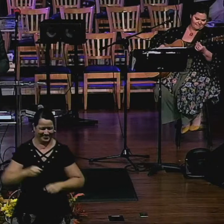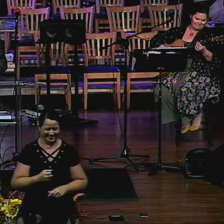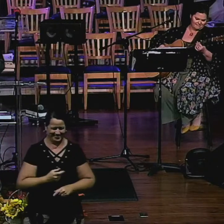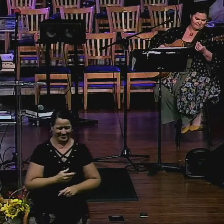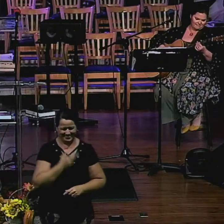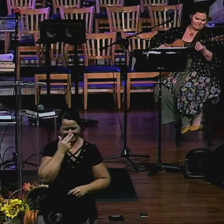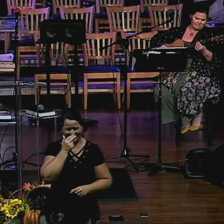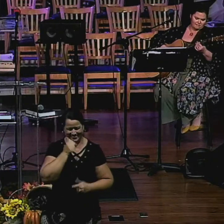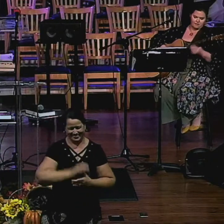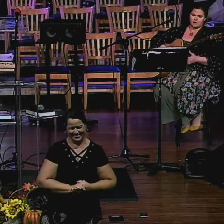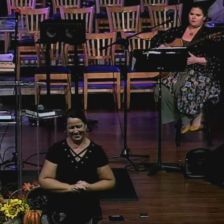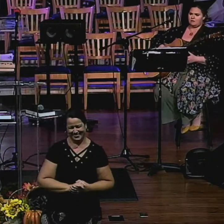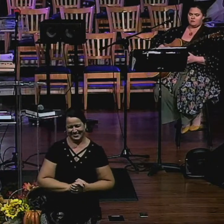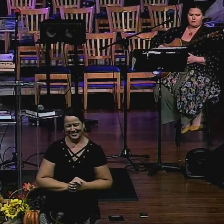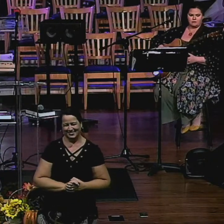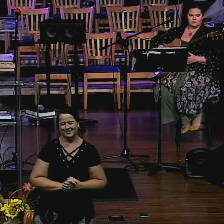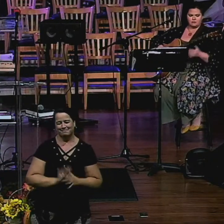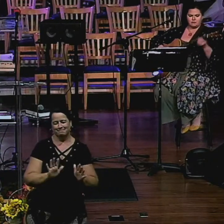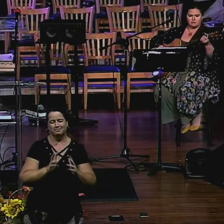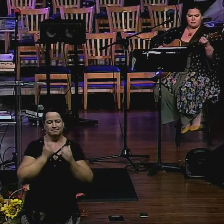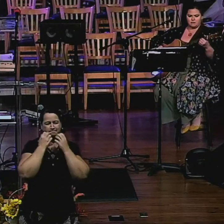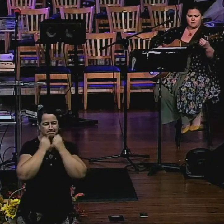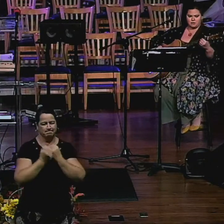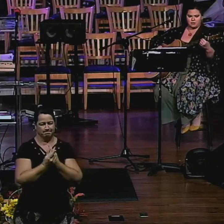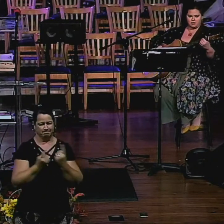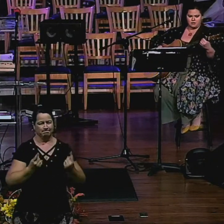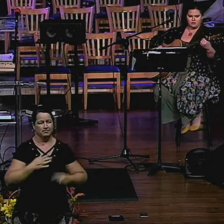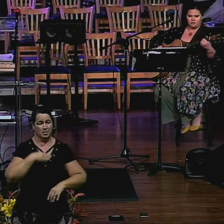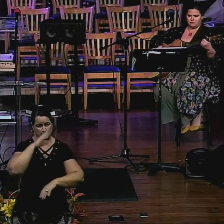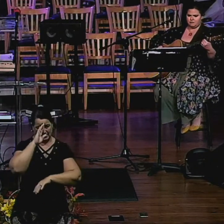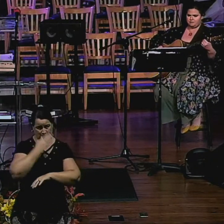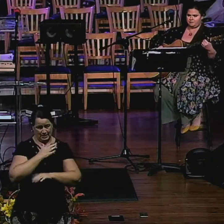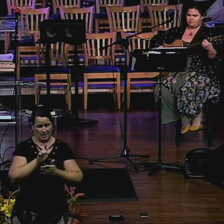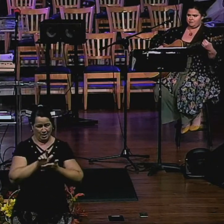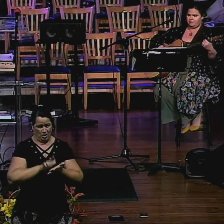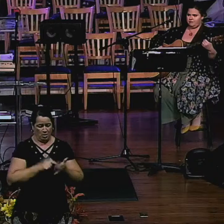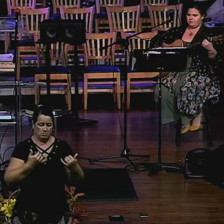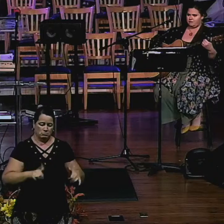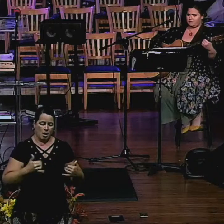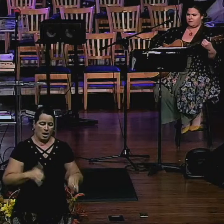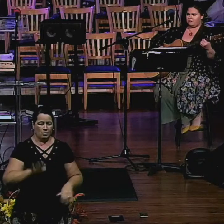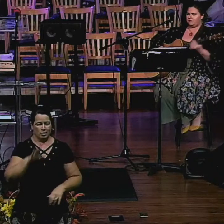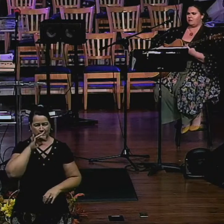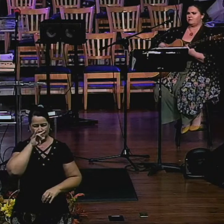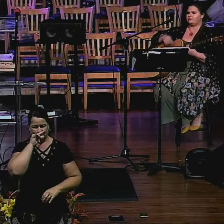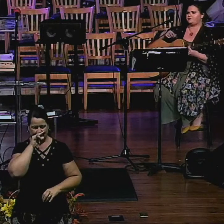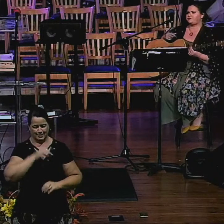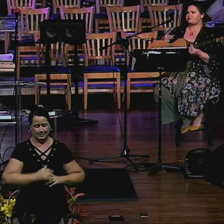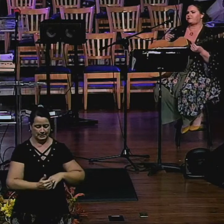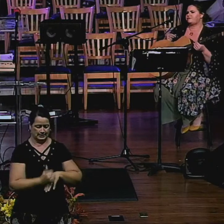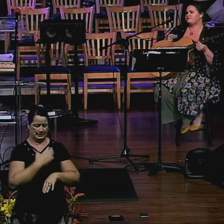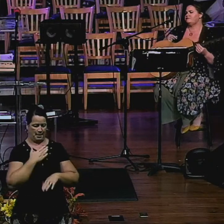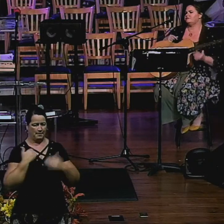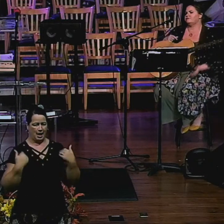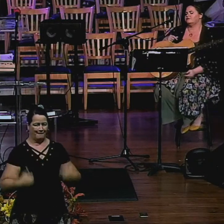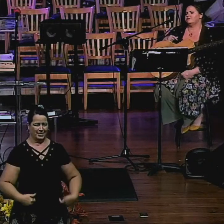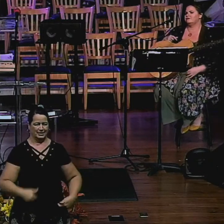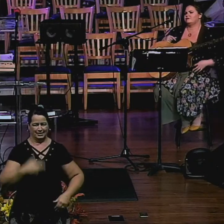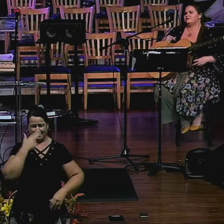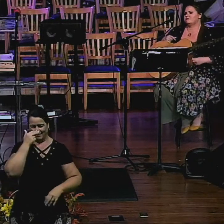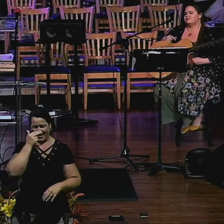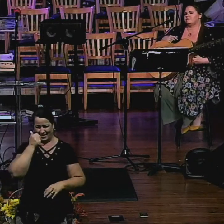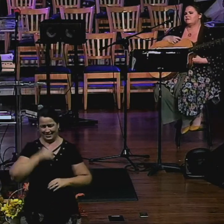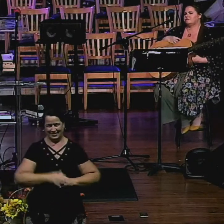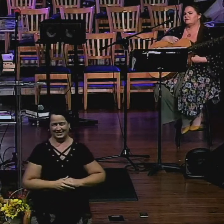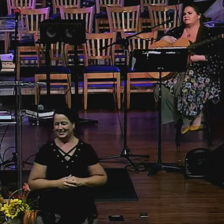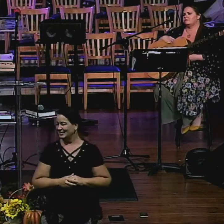ones, you know, I had a son-in-law who was playing along with his kiddos, and he was wearing a Superman outfit, and he sent me a picture, and that is funny.